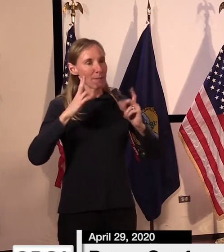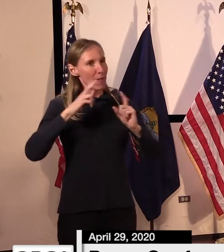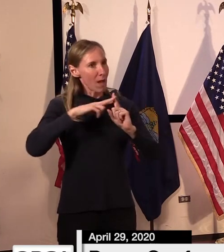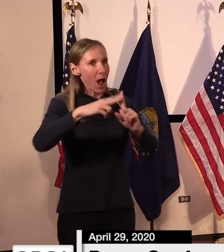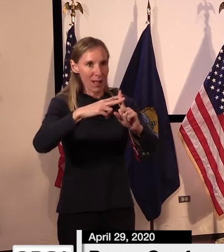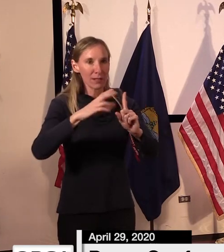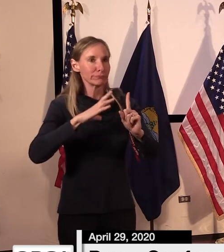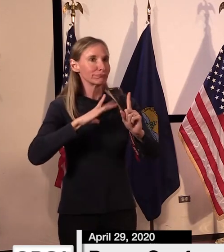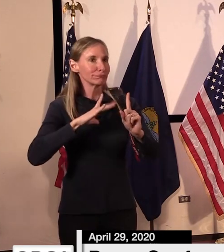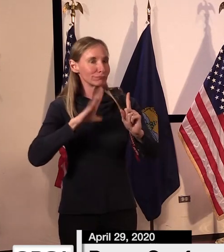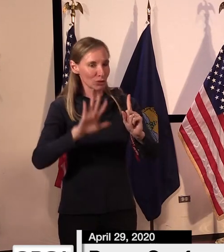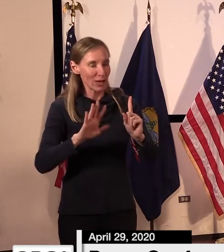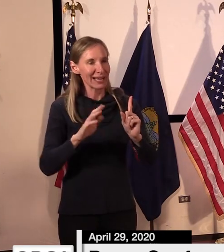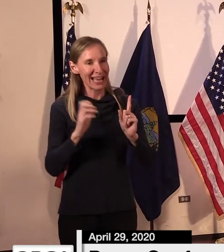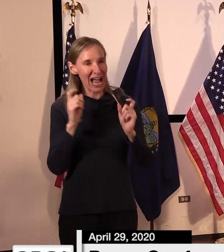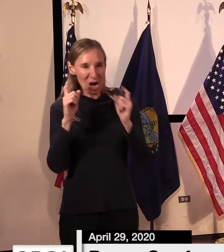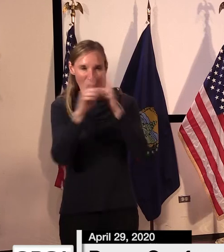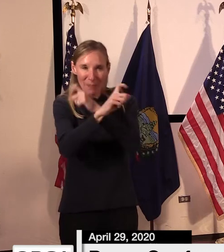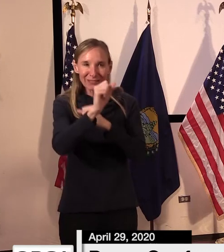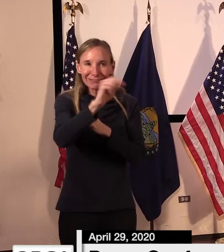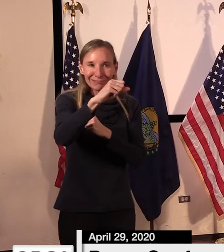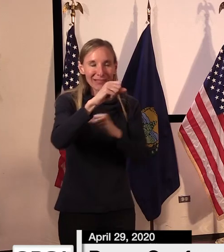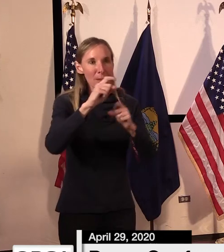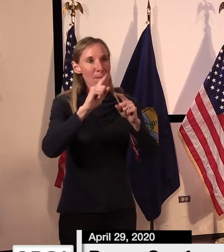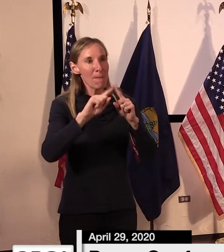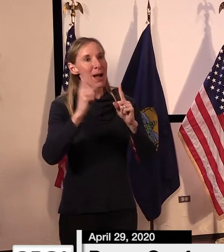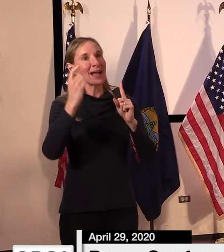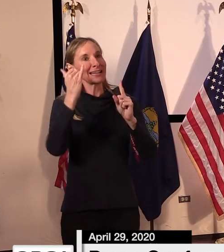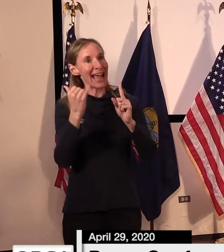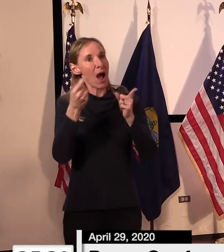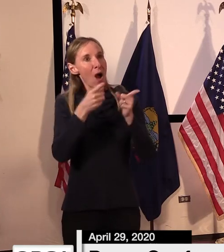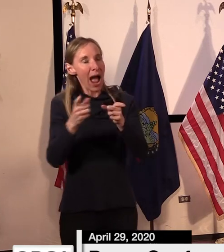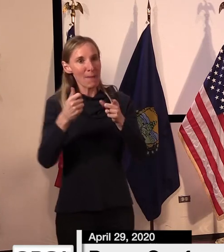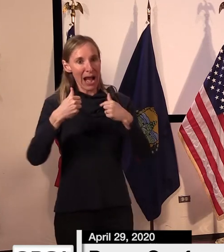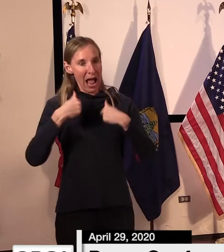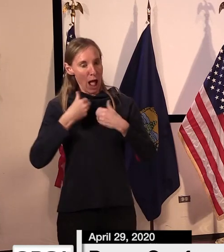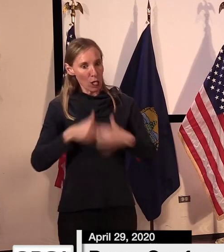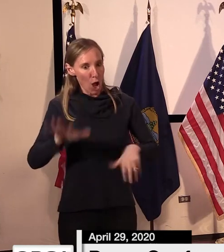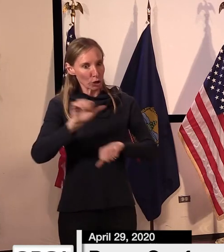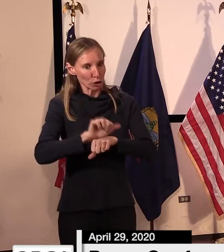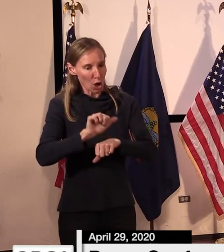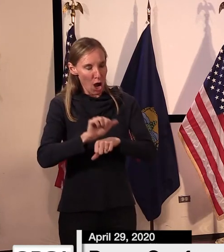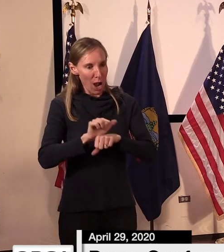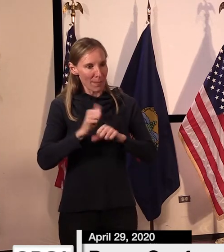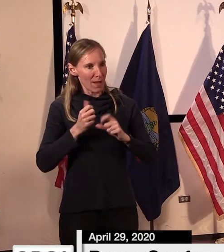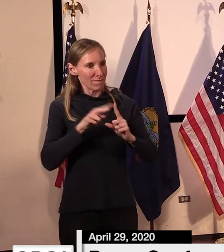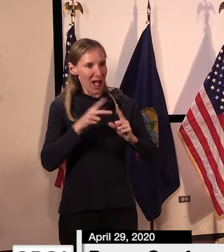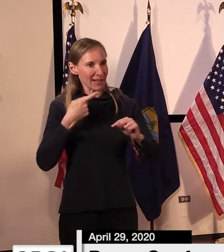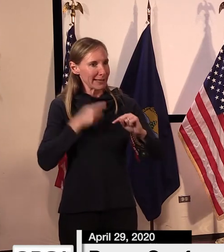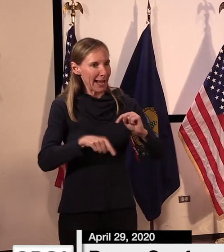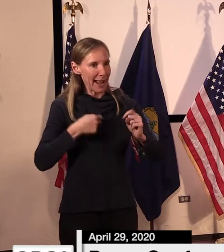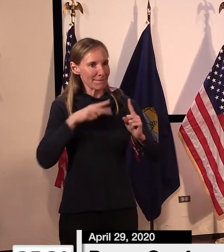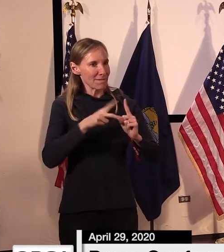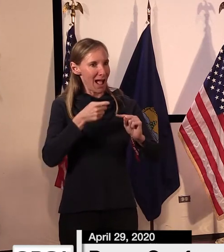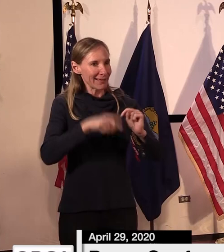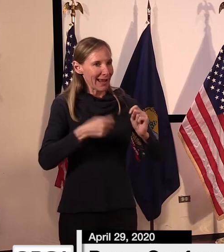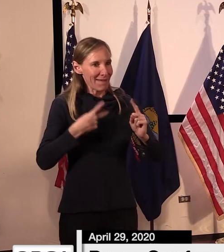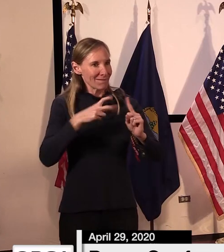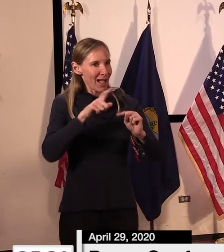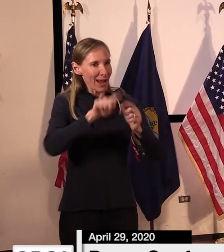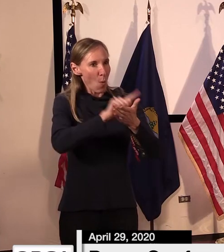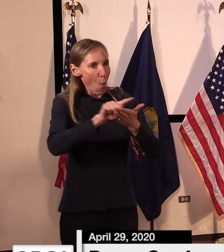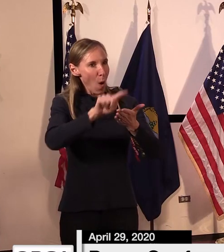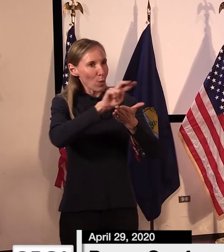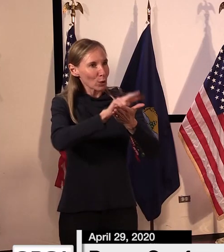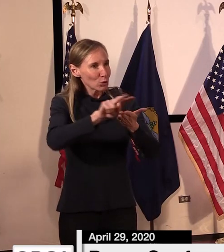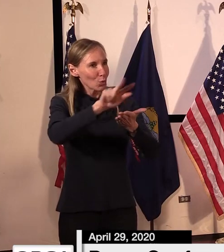it's based on the fact that they're able to file for back weeks in their claims. So one person may be able to file